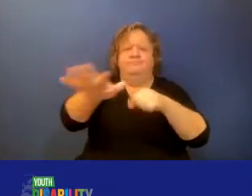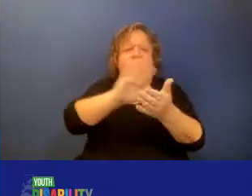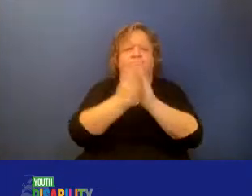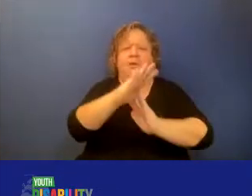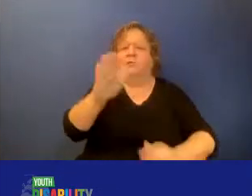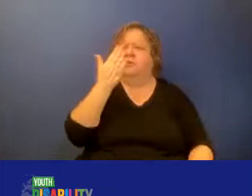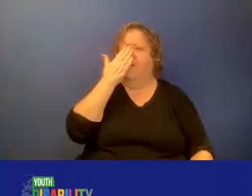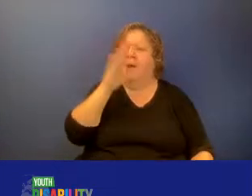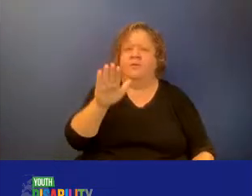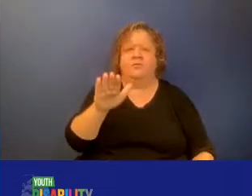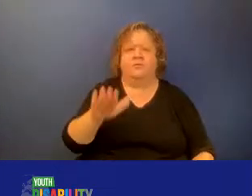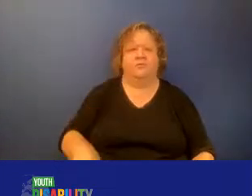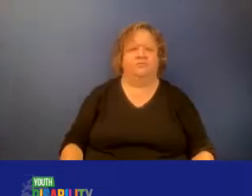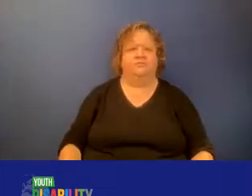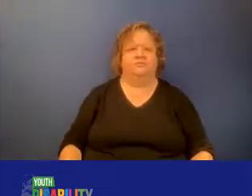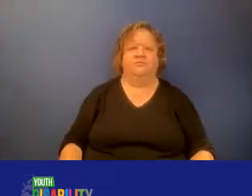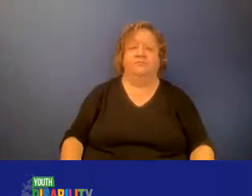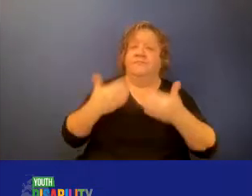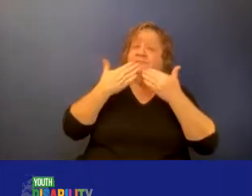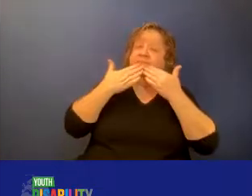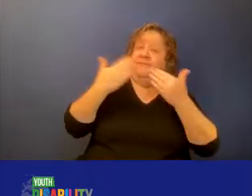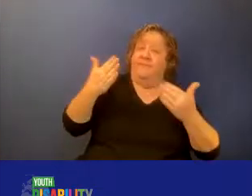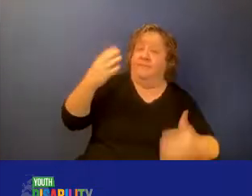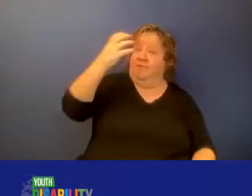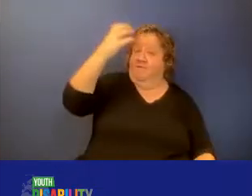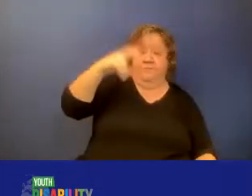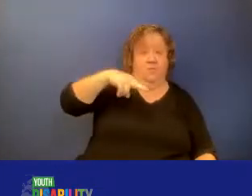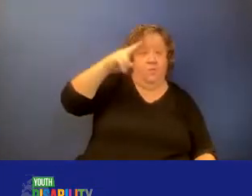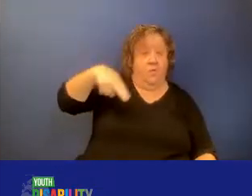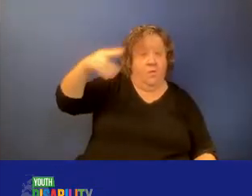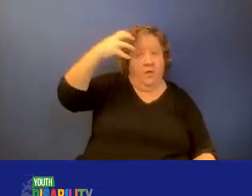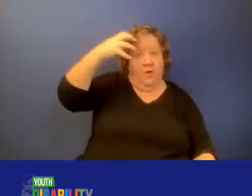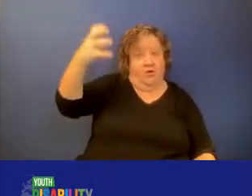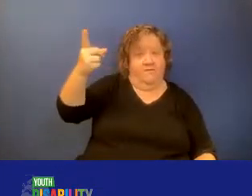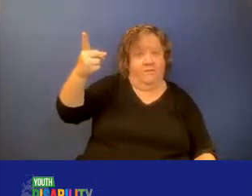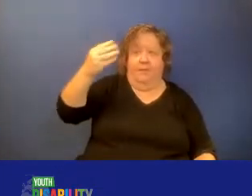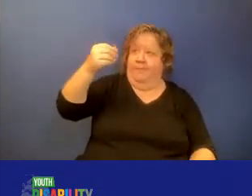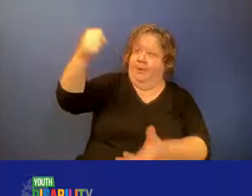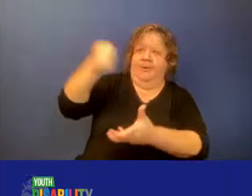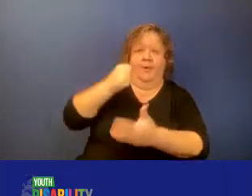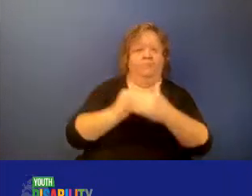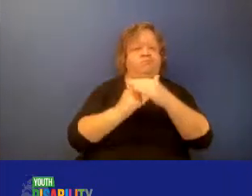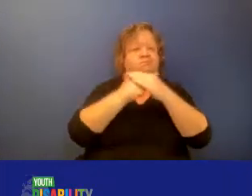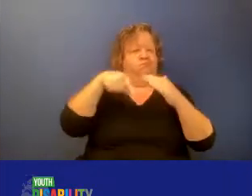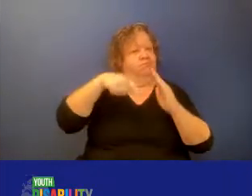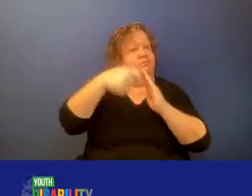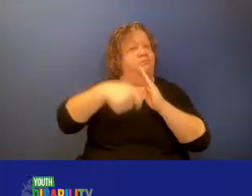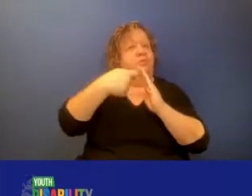Norway, we are currently advancing this work, and after extensive research and consultation